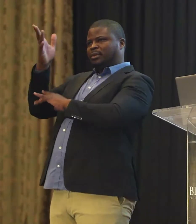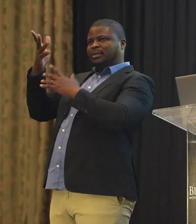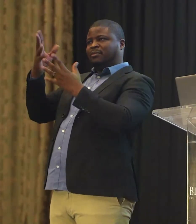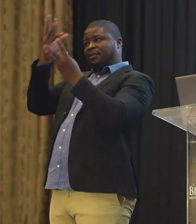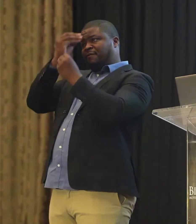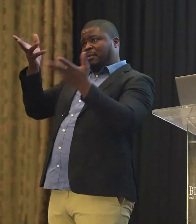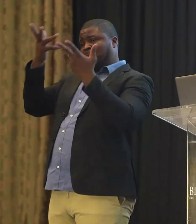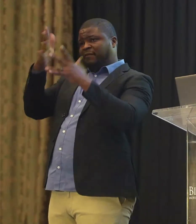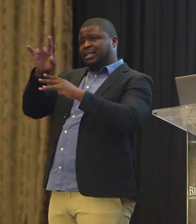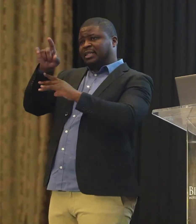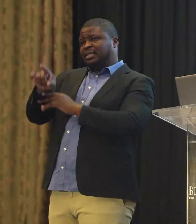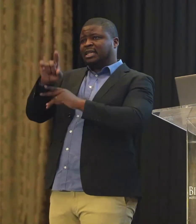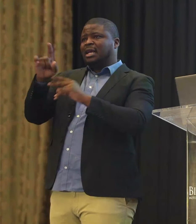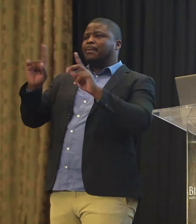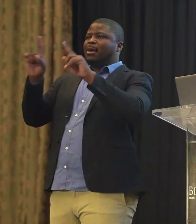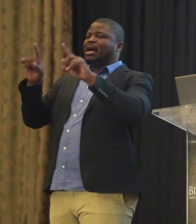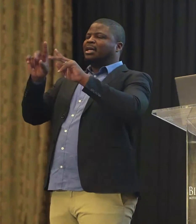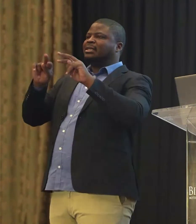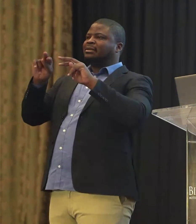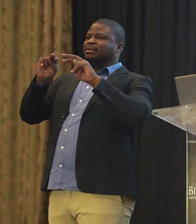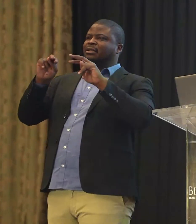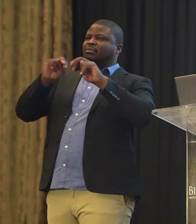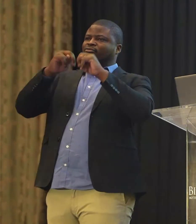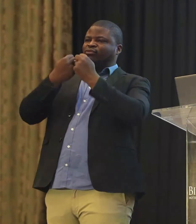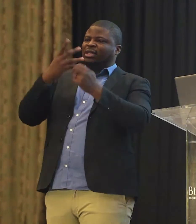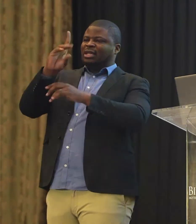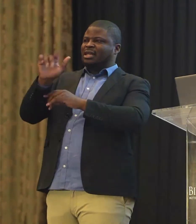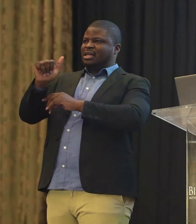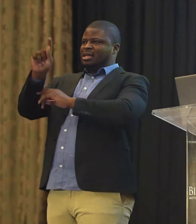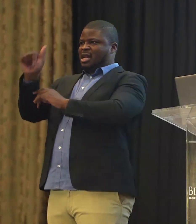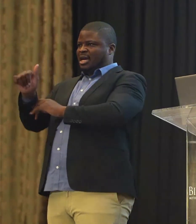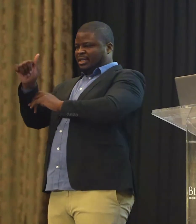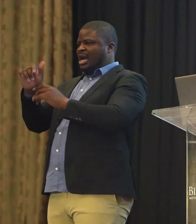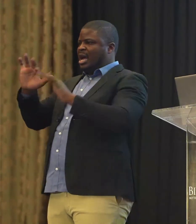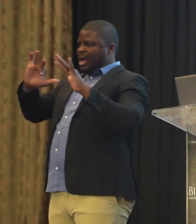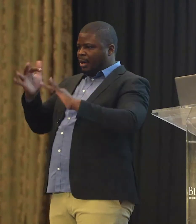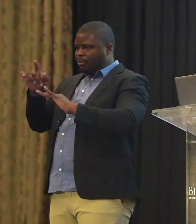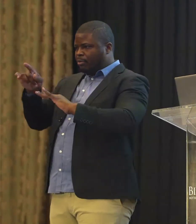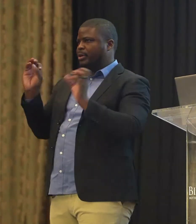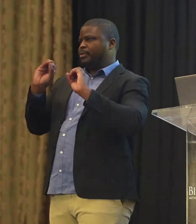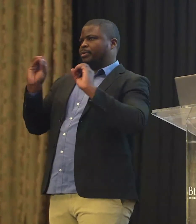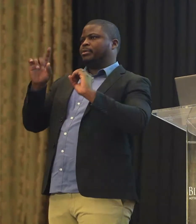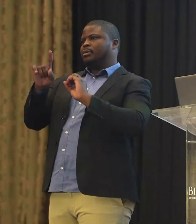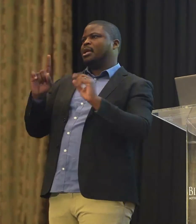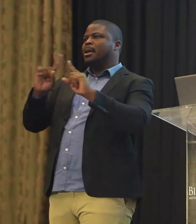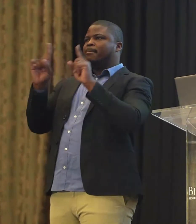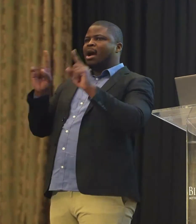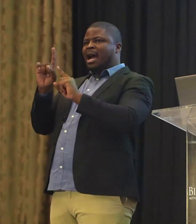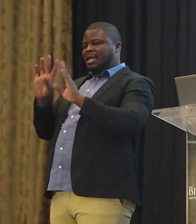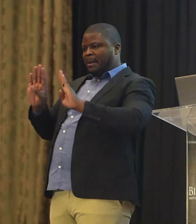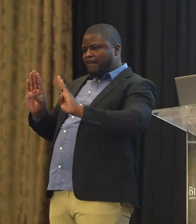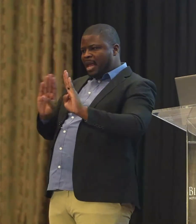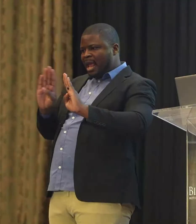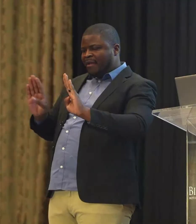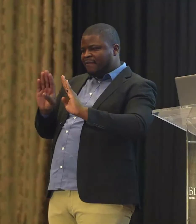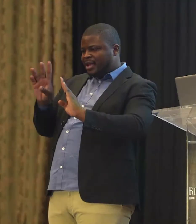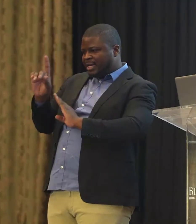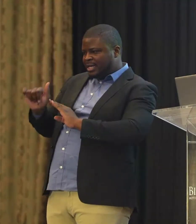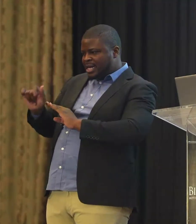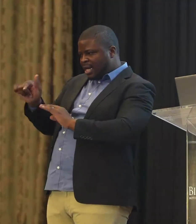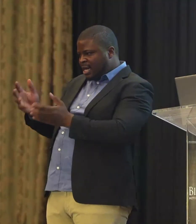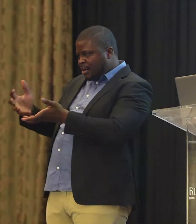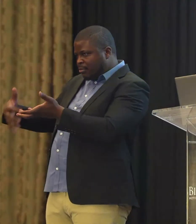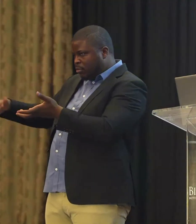that collects key population data, but there is, you know, there are biobehavioral surveys that are being conducted, although because of